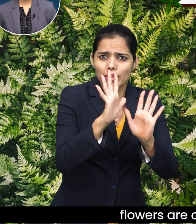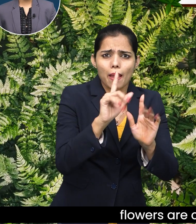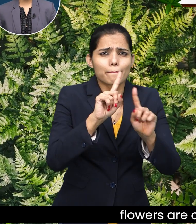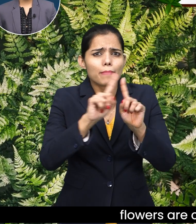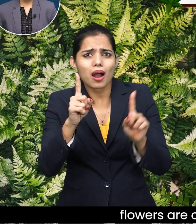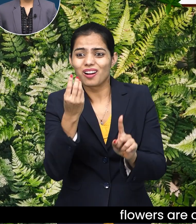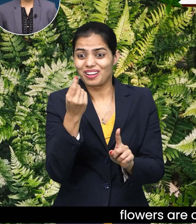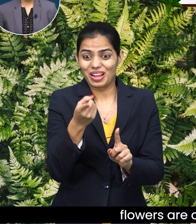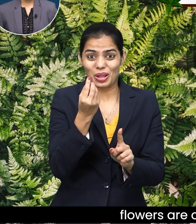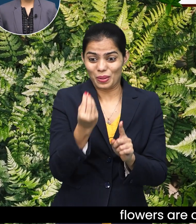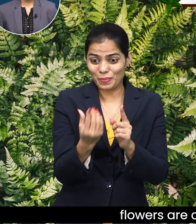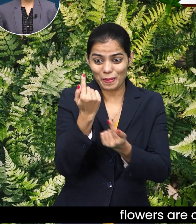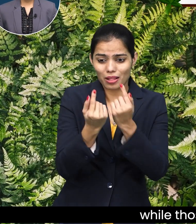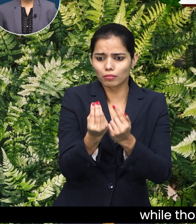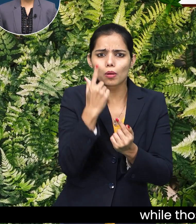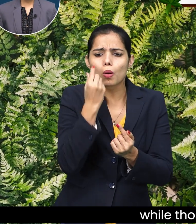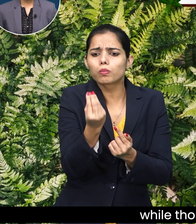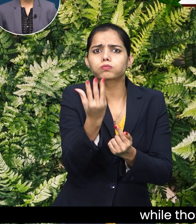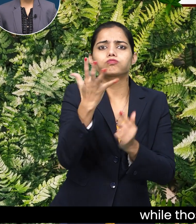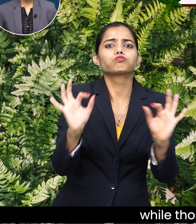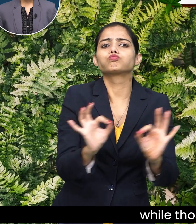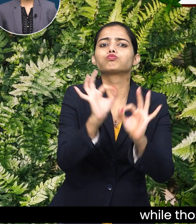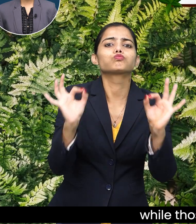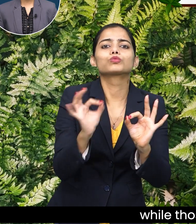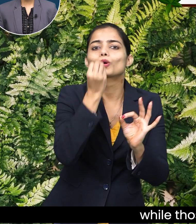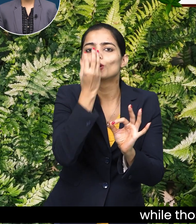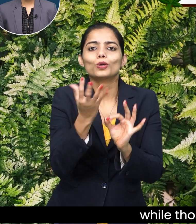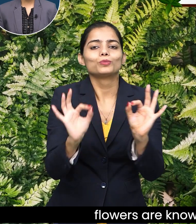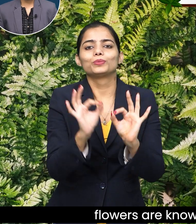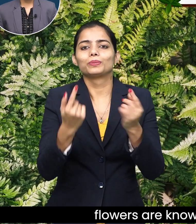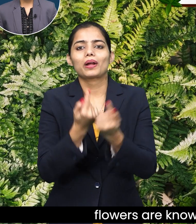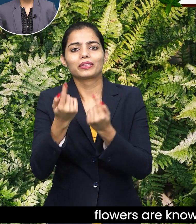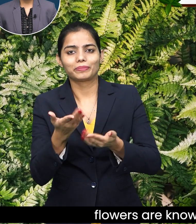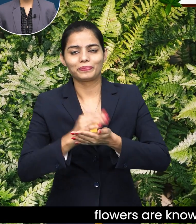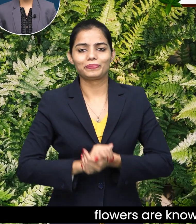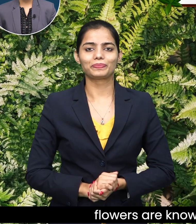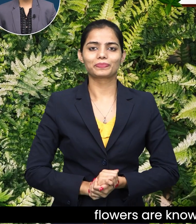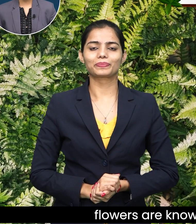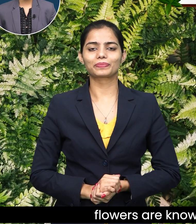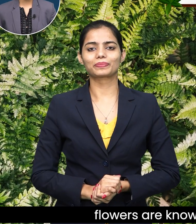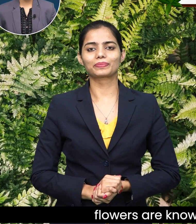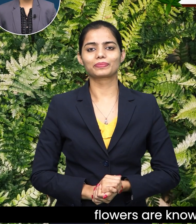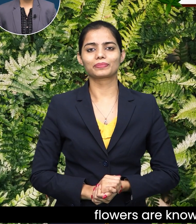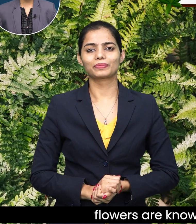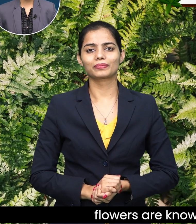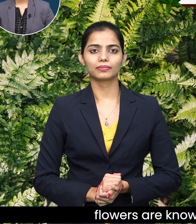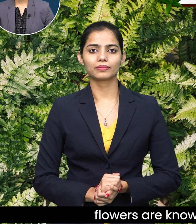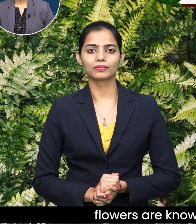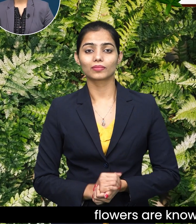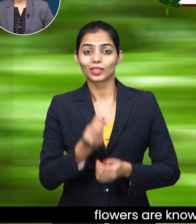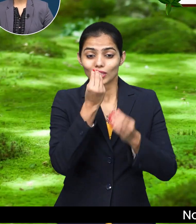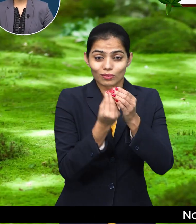called flowering plants, while those that do not bear flowers are known as non-flowering